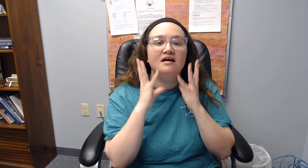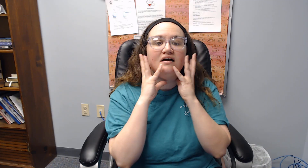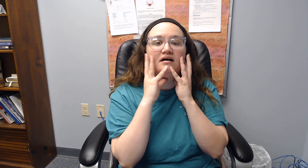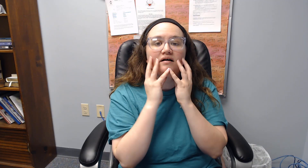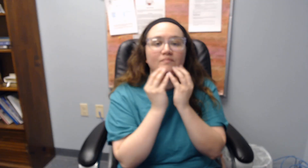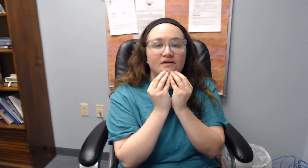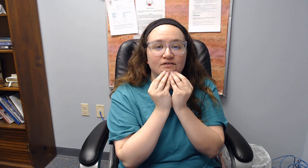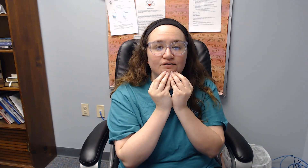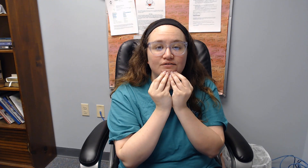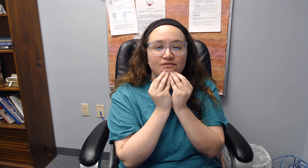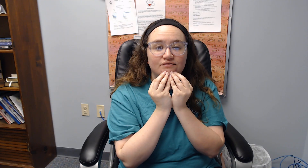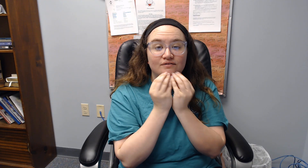A beard